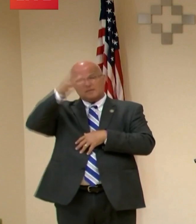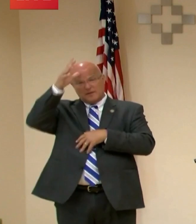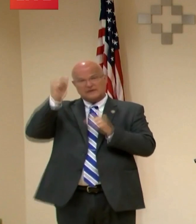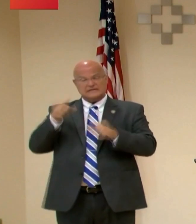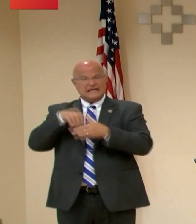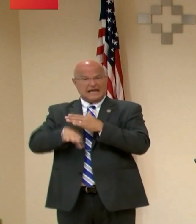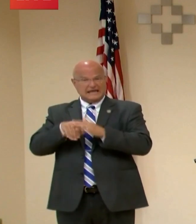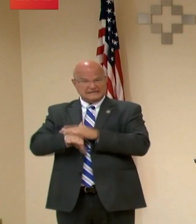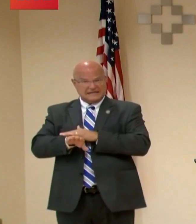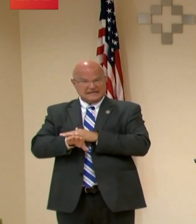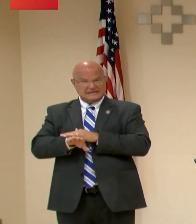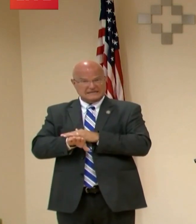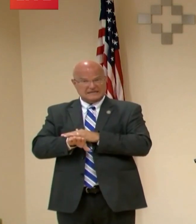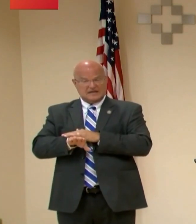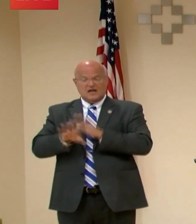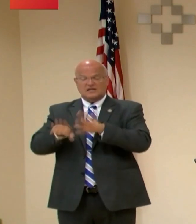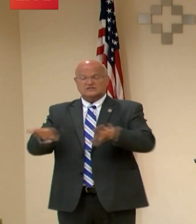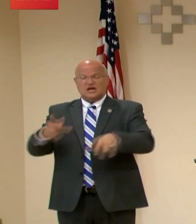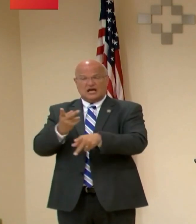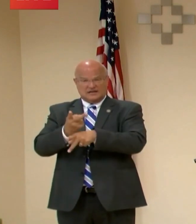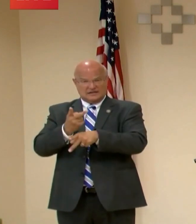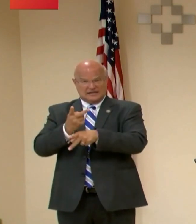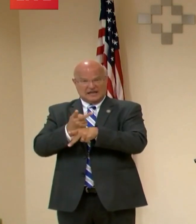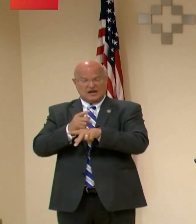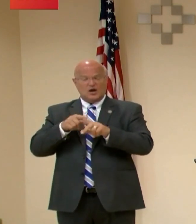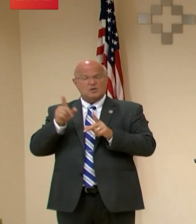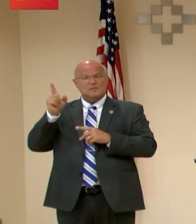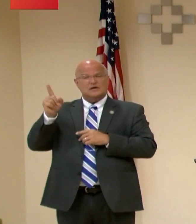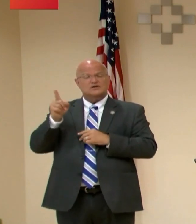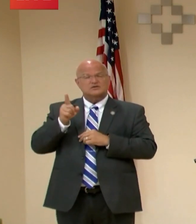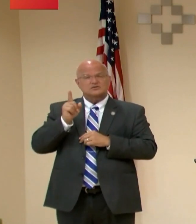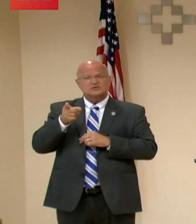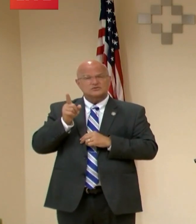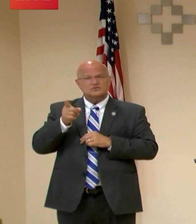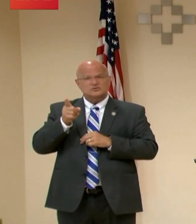can access. Now that's for child care, but